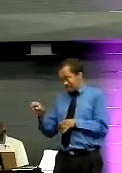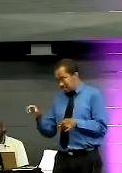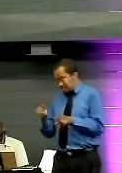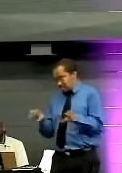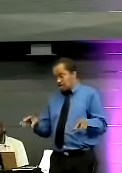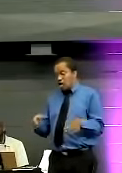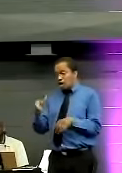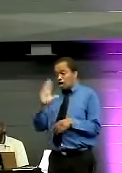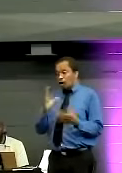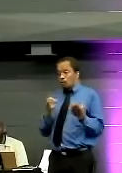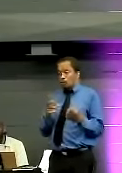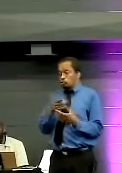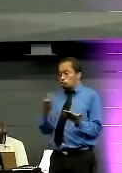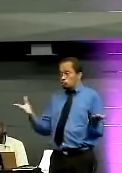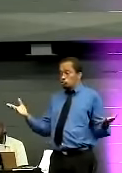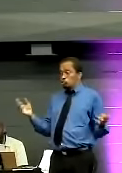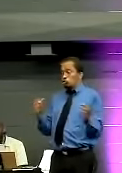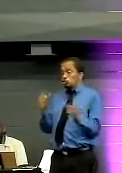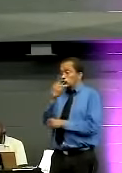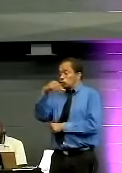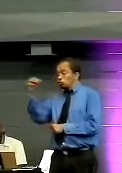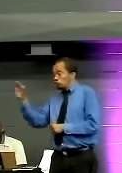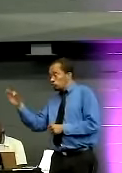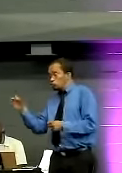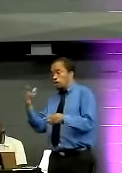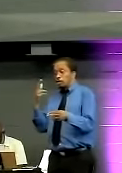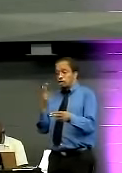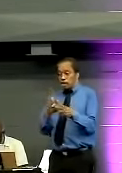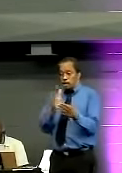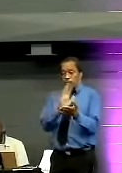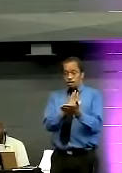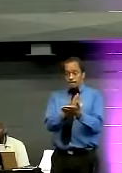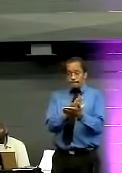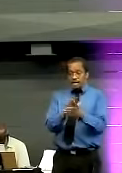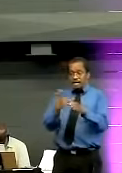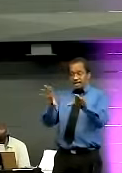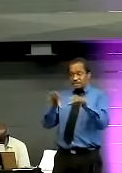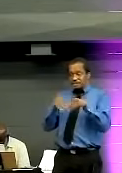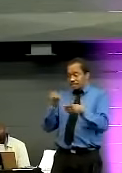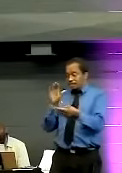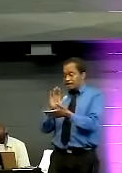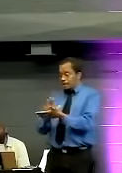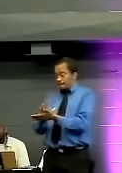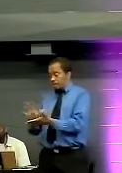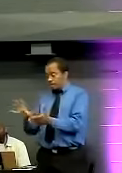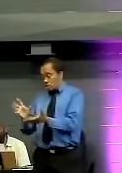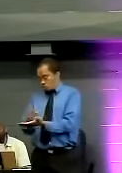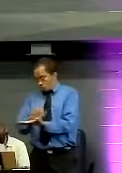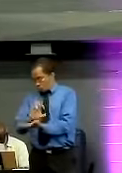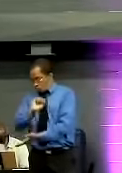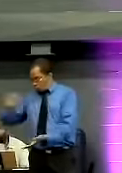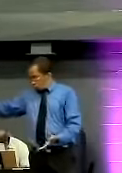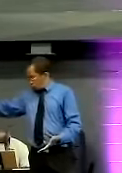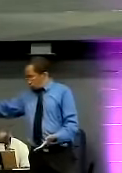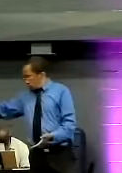simply wants you this week to write their name on paper. Take that paper and throw it away. The throwing it away is